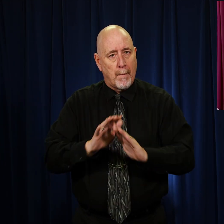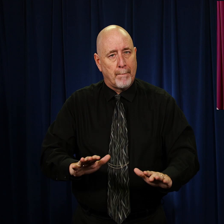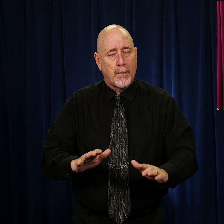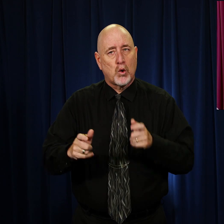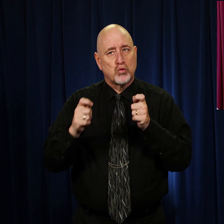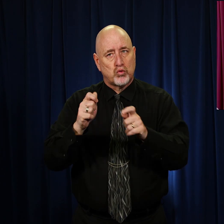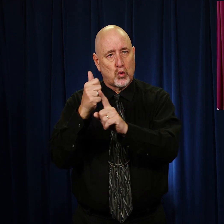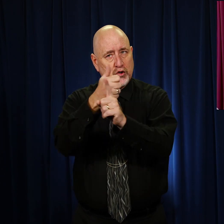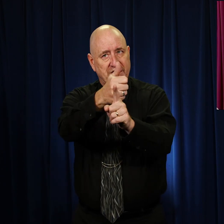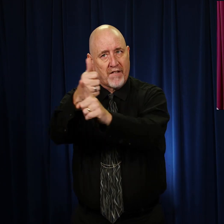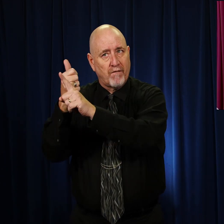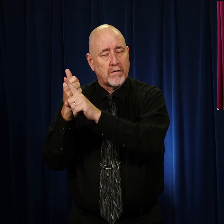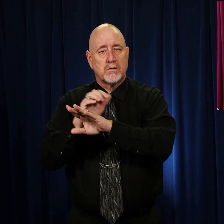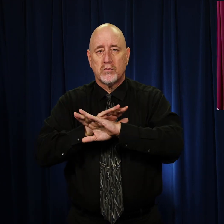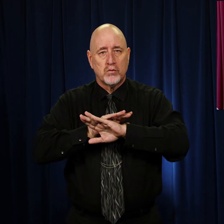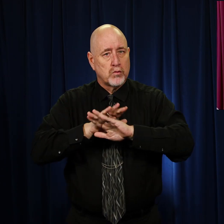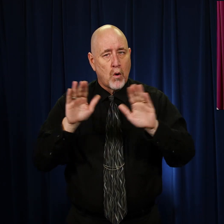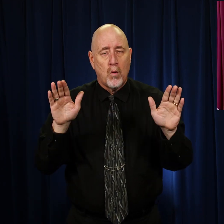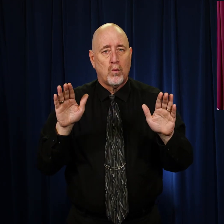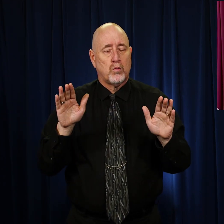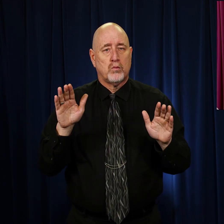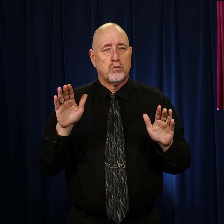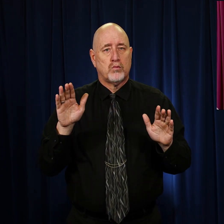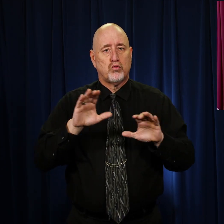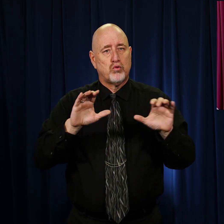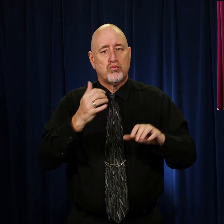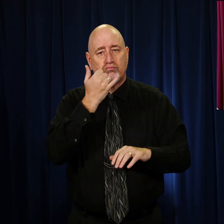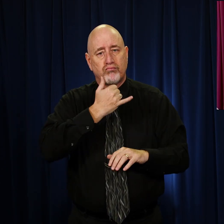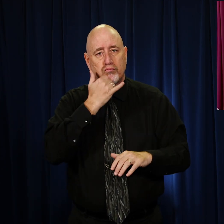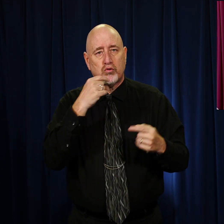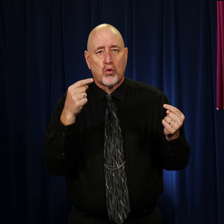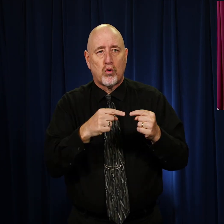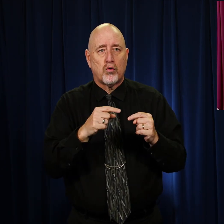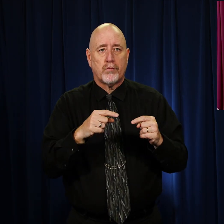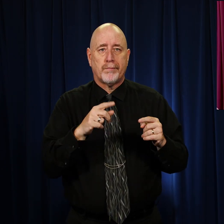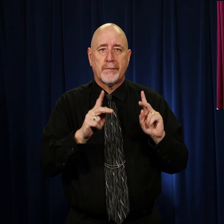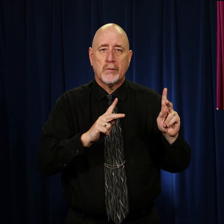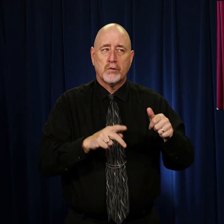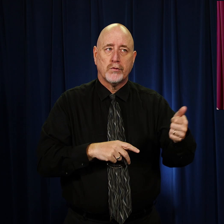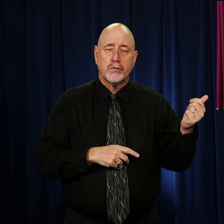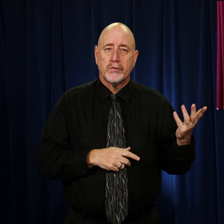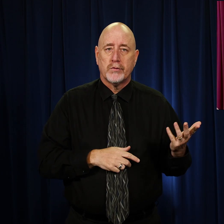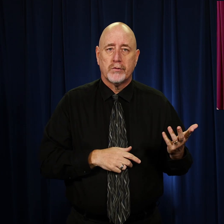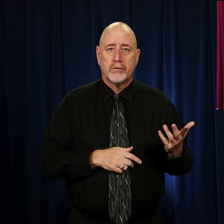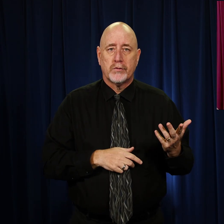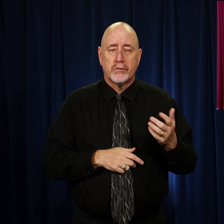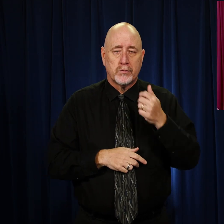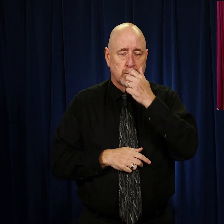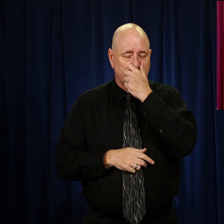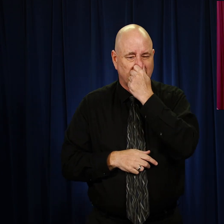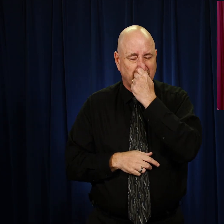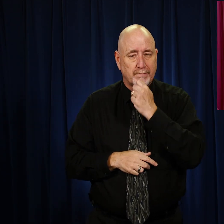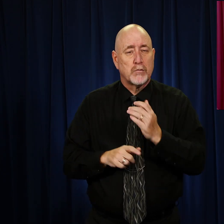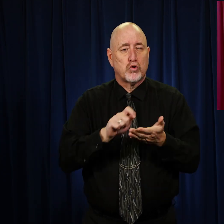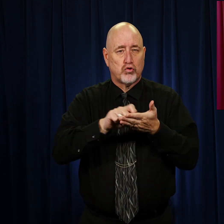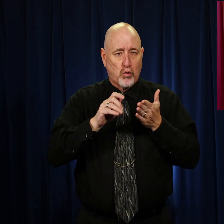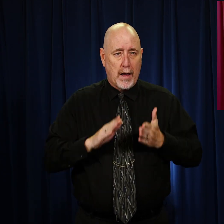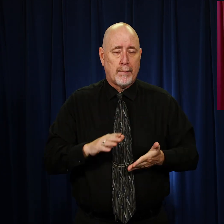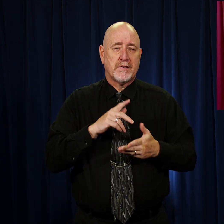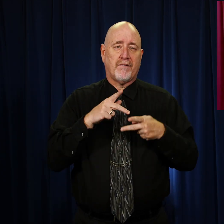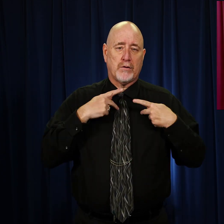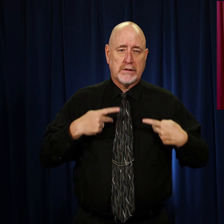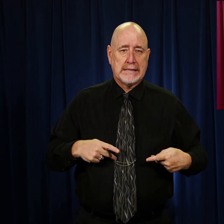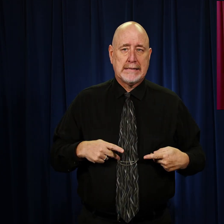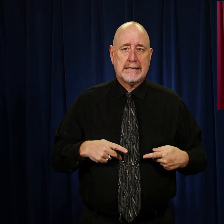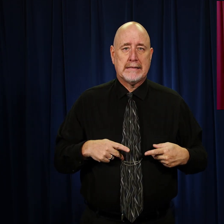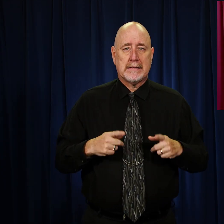control themselves so that they did not do things to hurt or to harm others. The scribes and